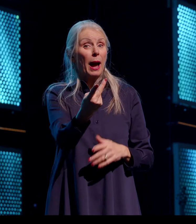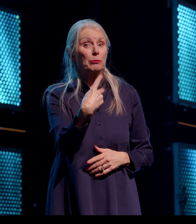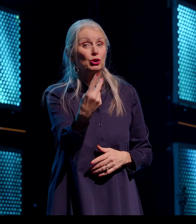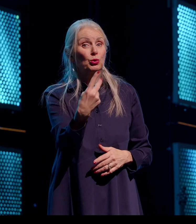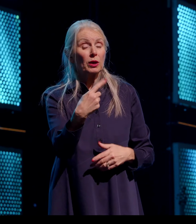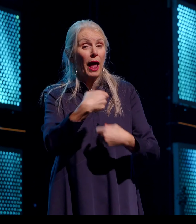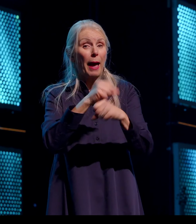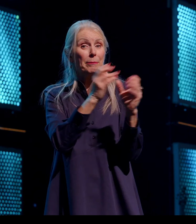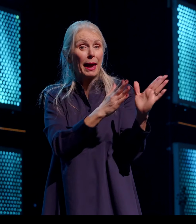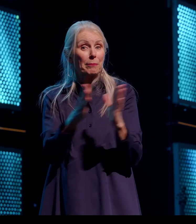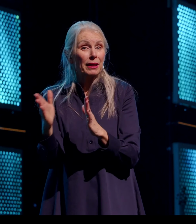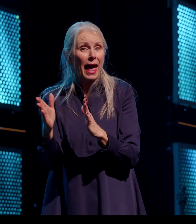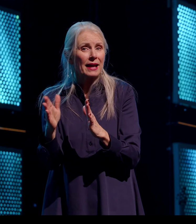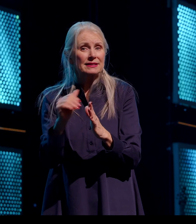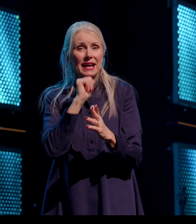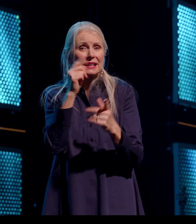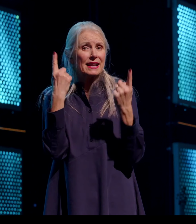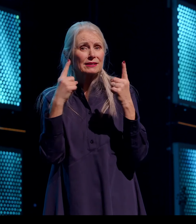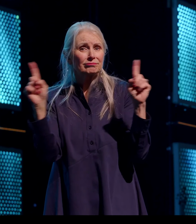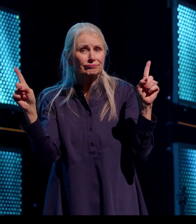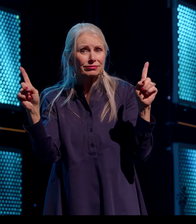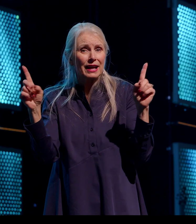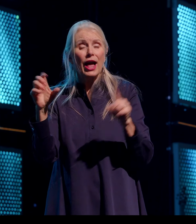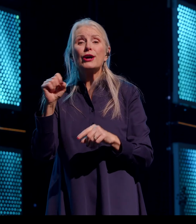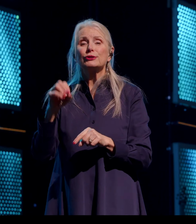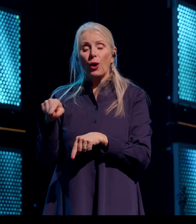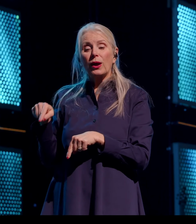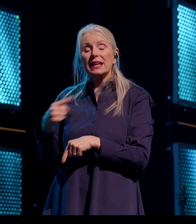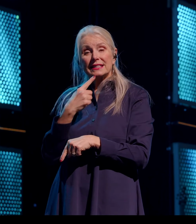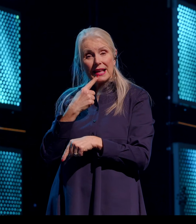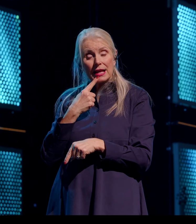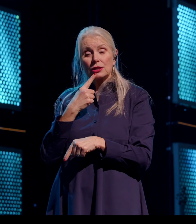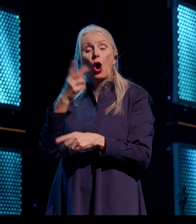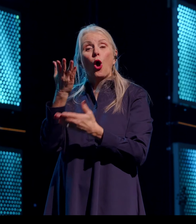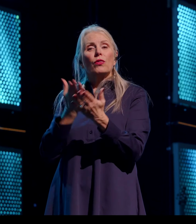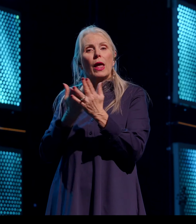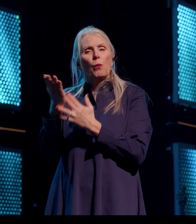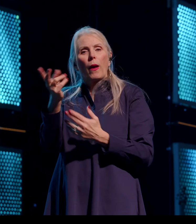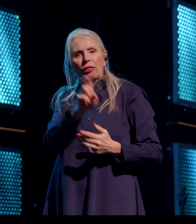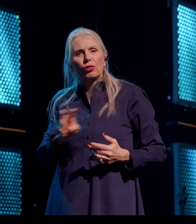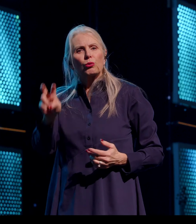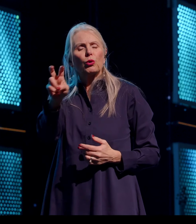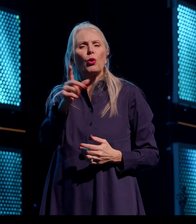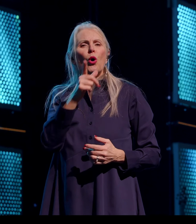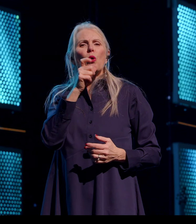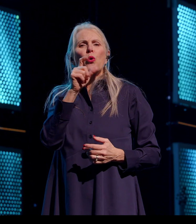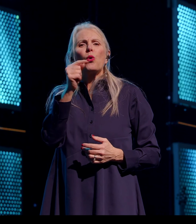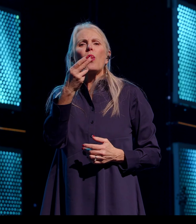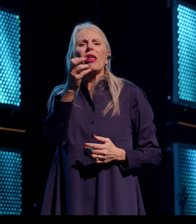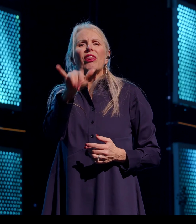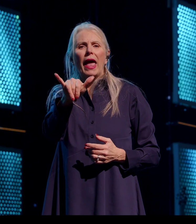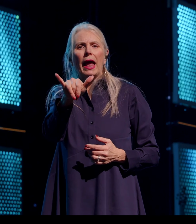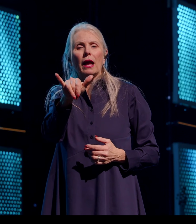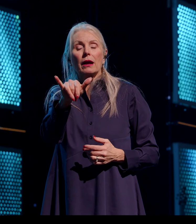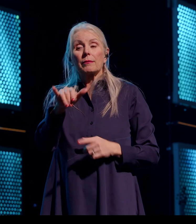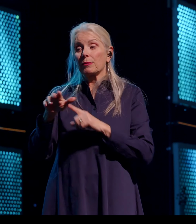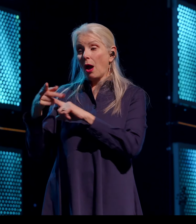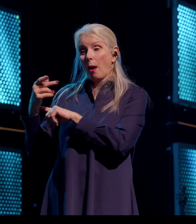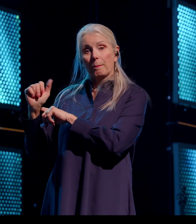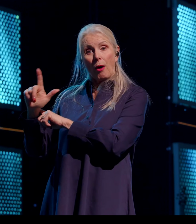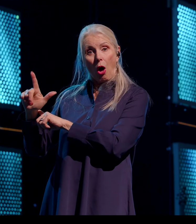out. It says, and they went through the region of Phrygia. Who's they? Paul,